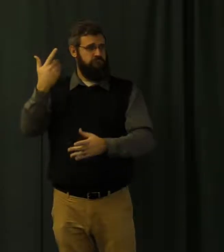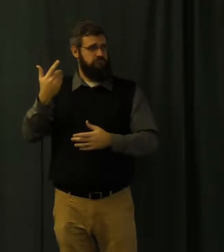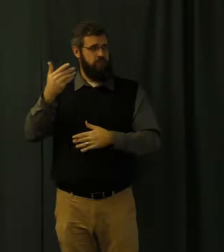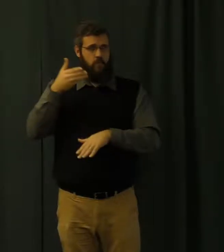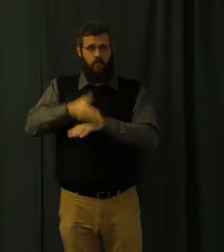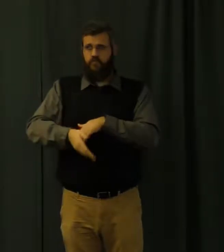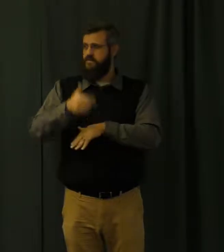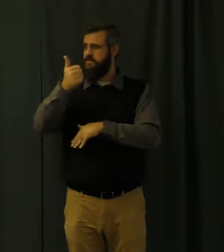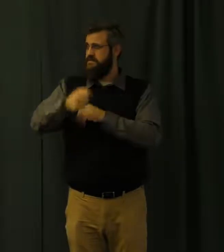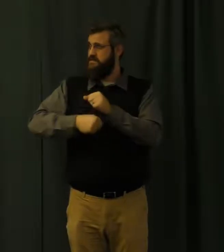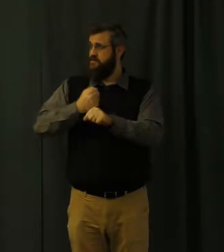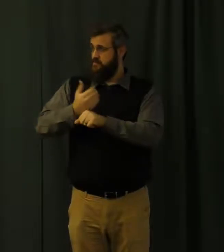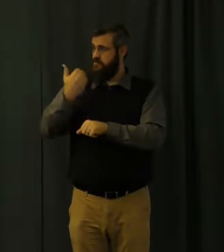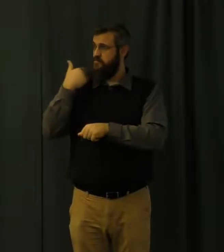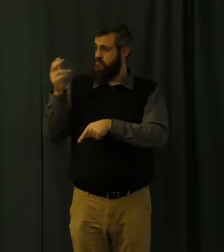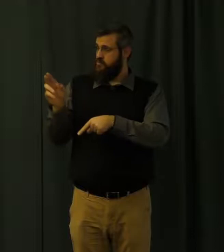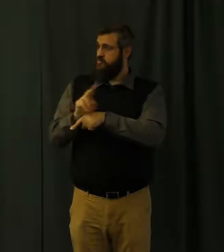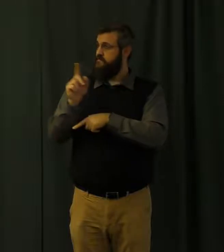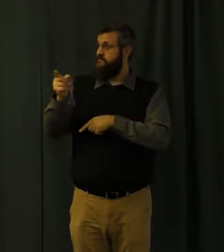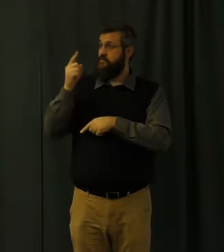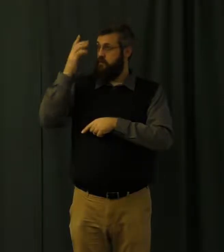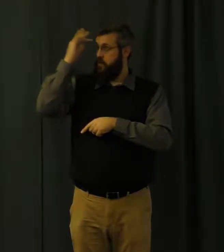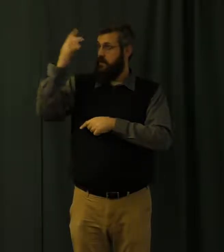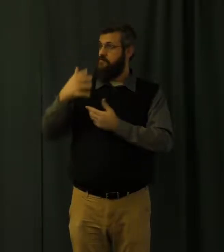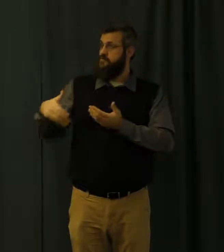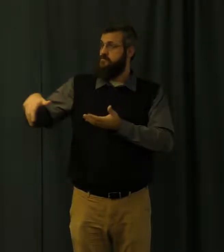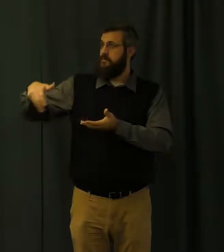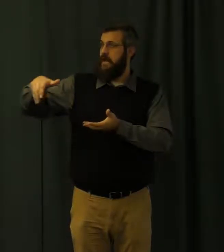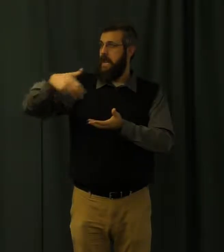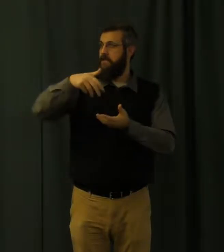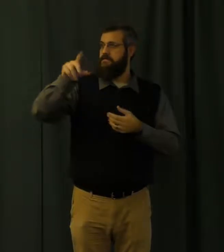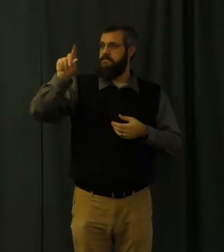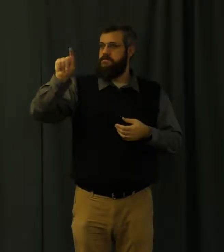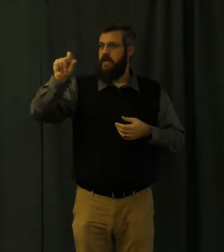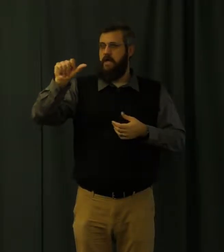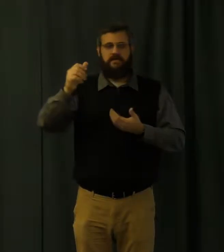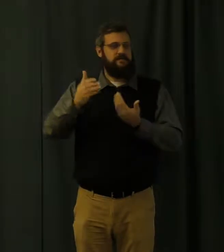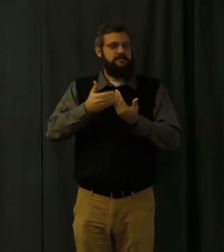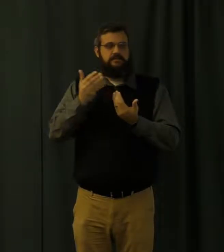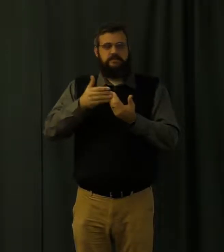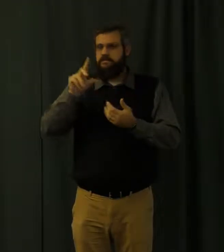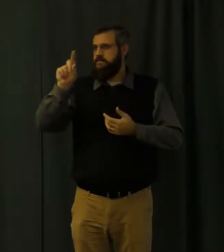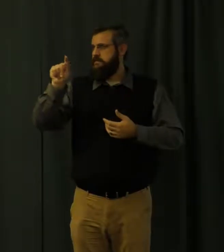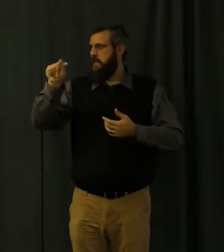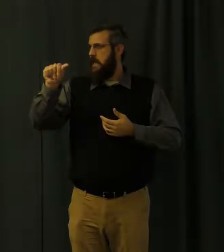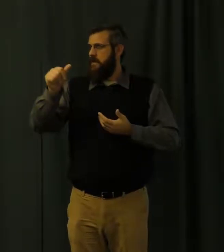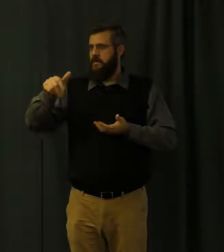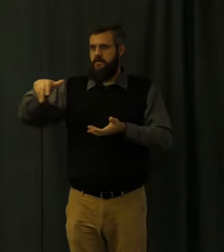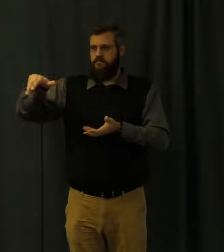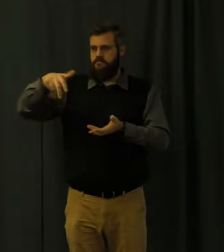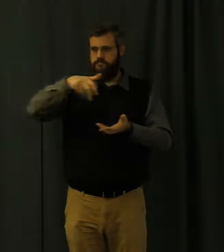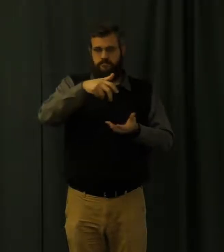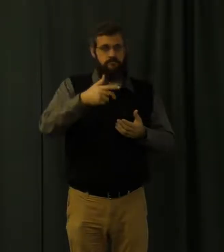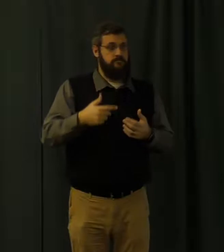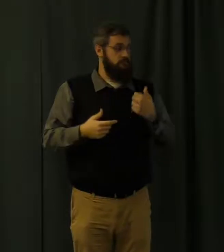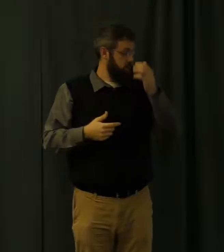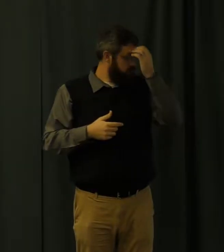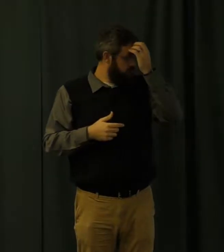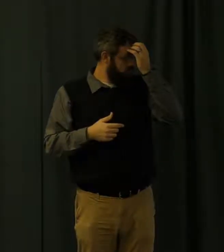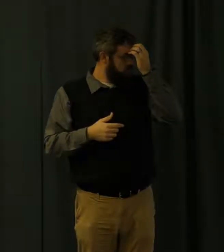over 10 years ago, just to collect data on kids because it's just so easy to do that. So,